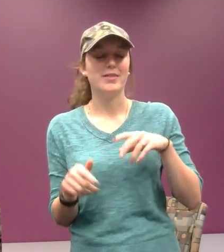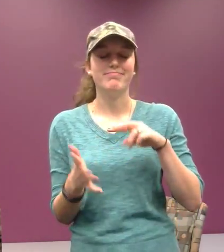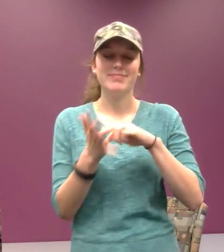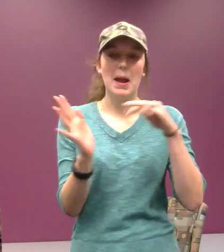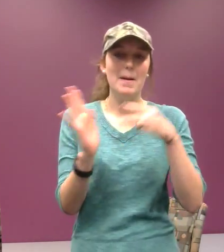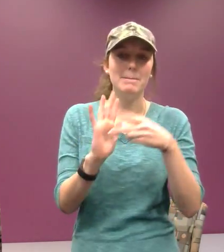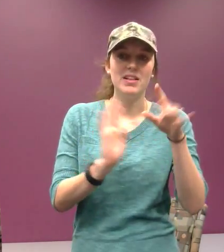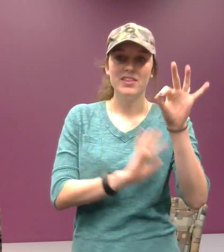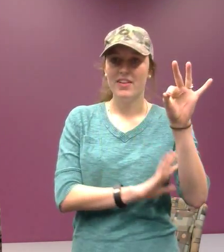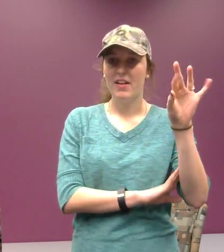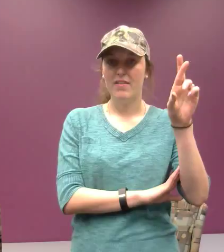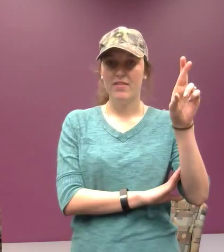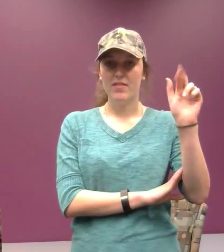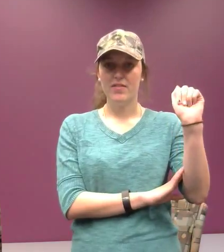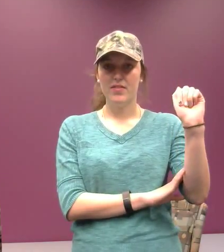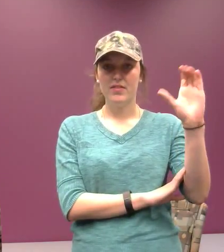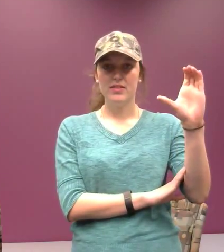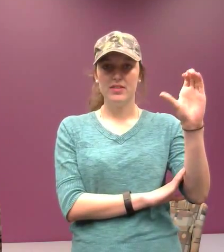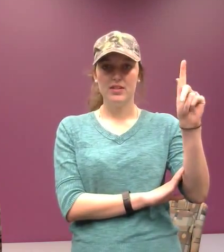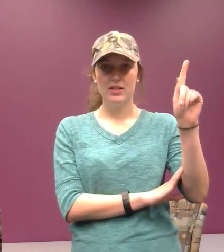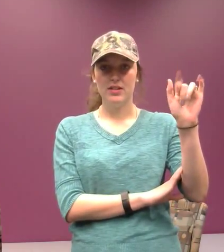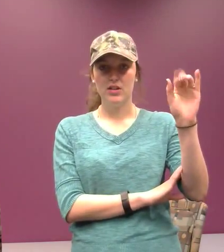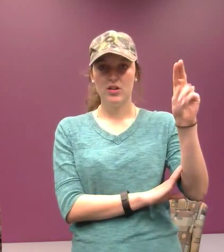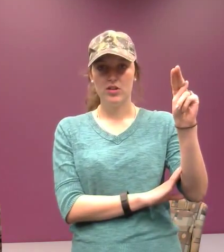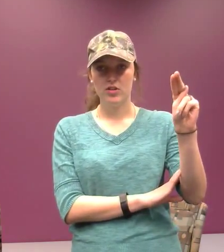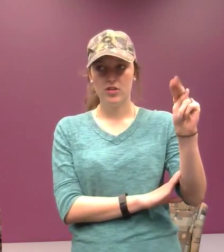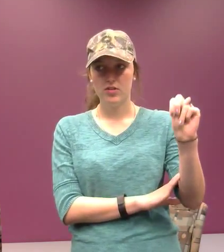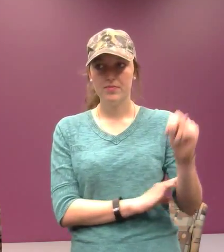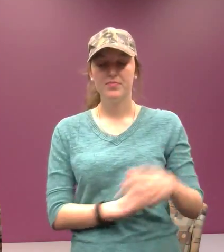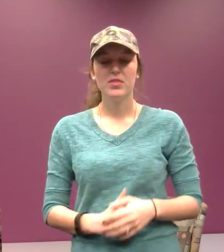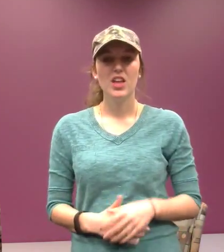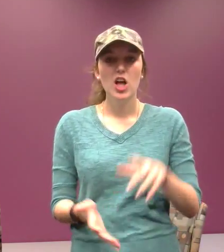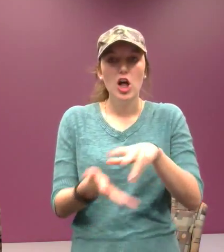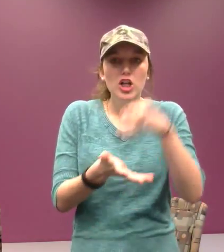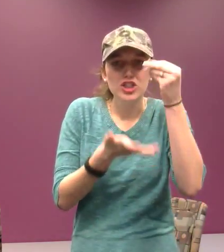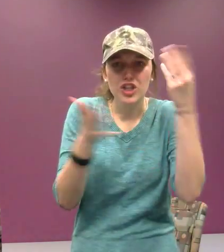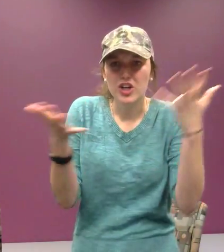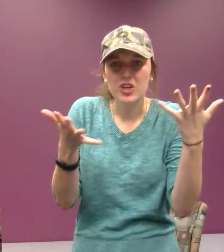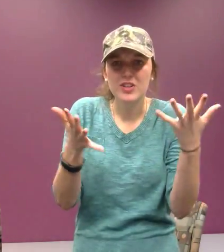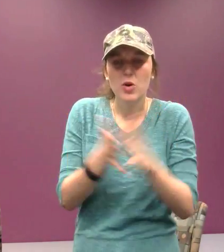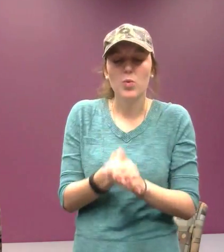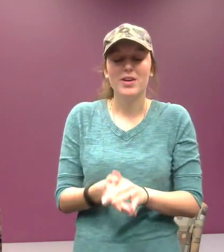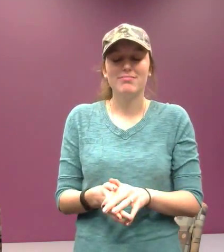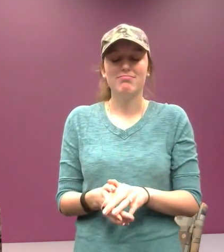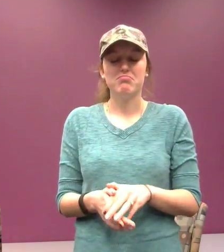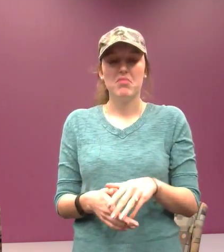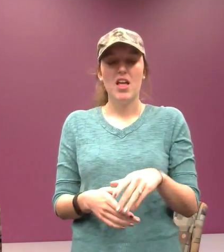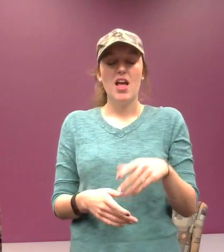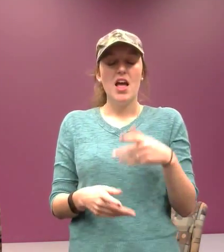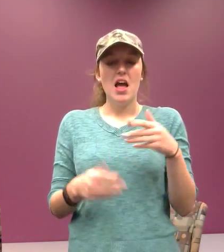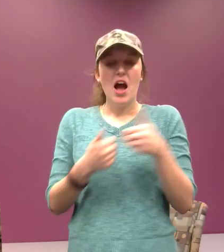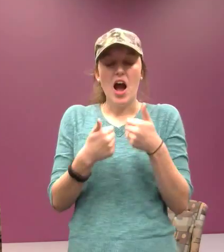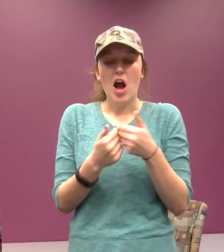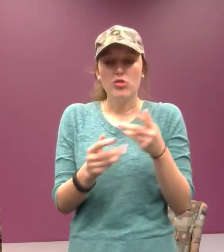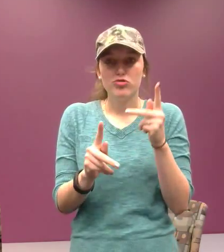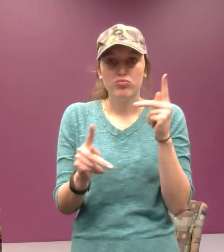how to multiply these things. Now, the reason they use rational expression is that they're going to throw in some